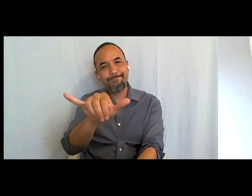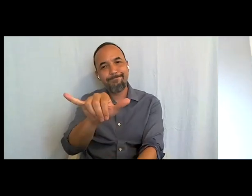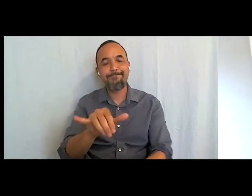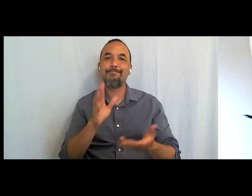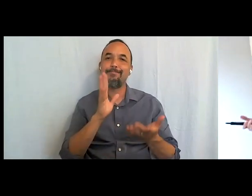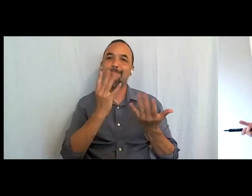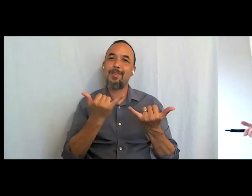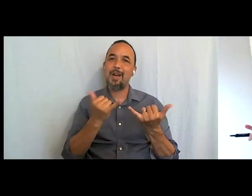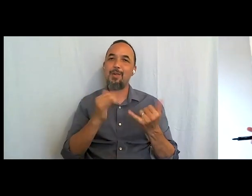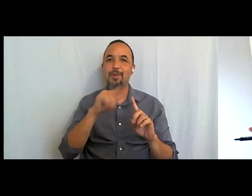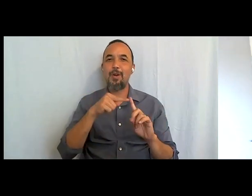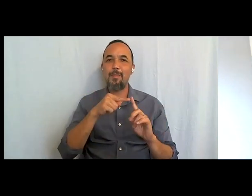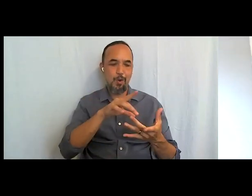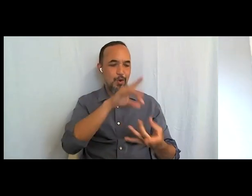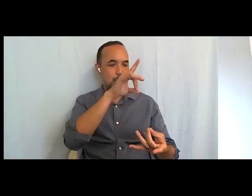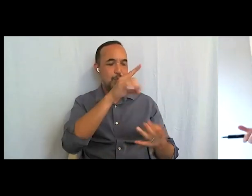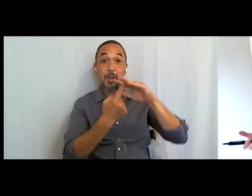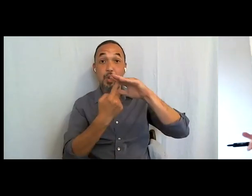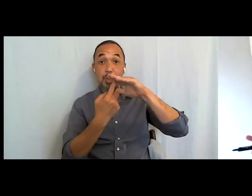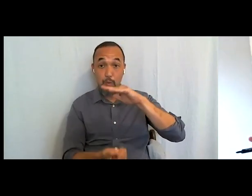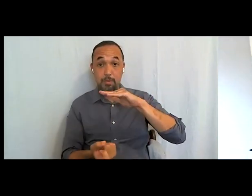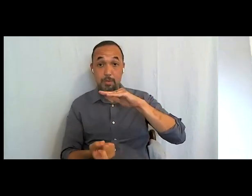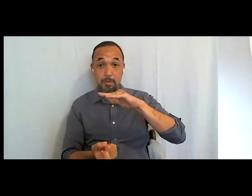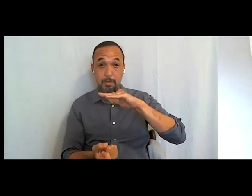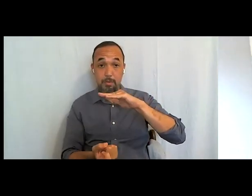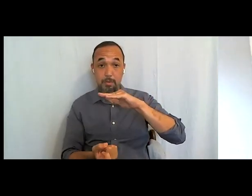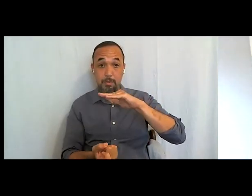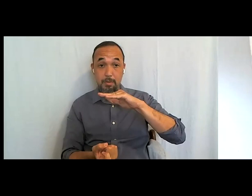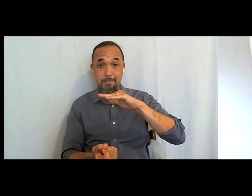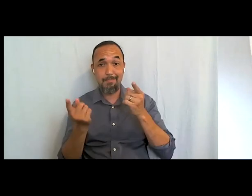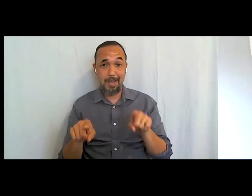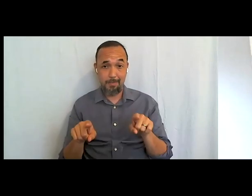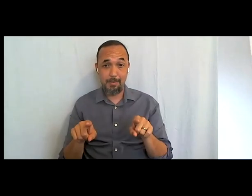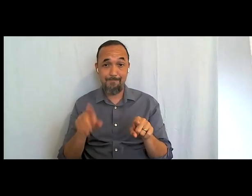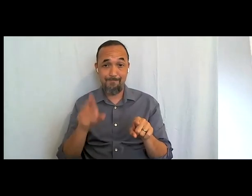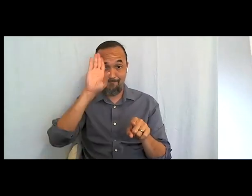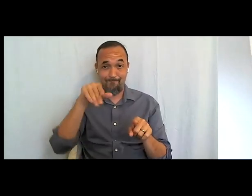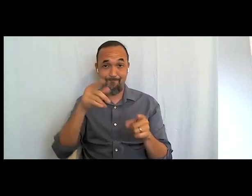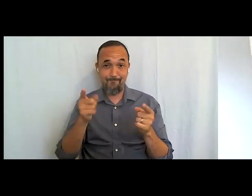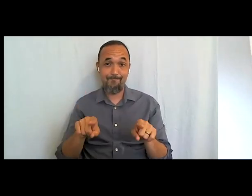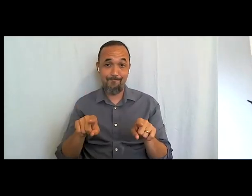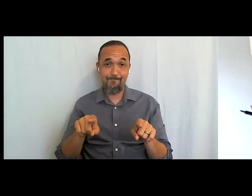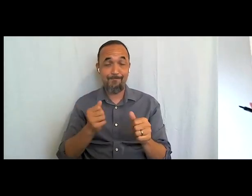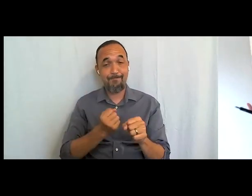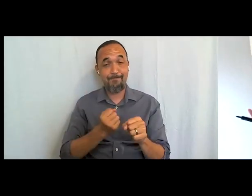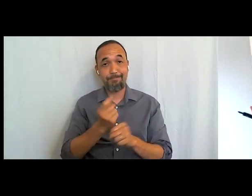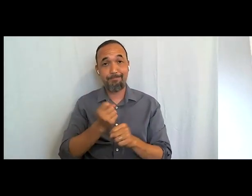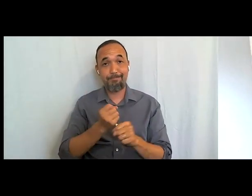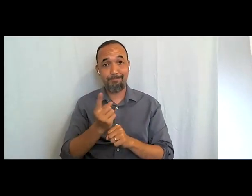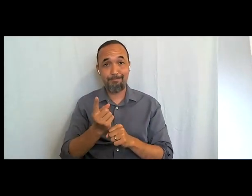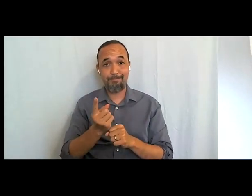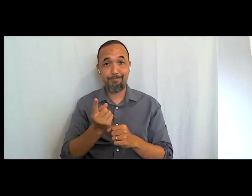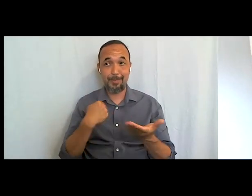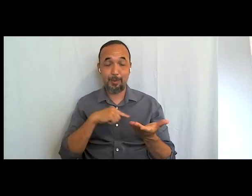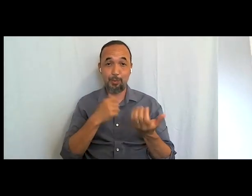moment. It happens. We know what happens. Each year, we as GISH try to do more and better